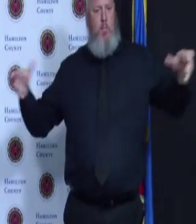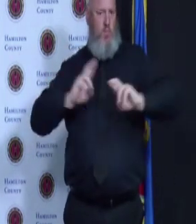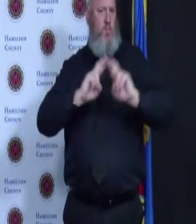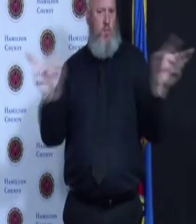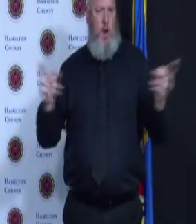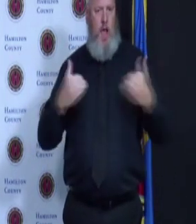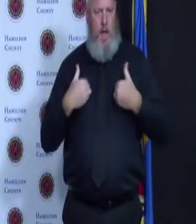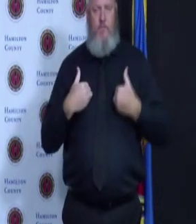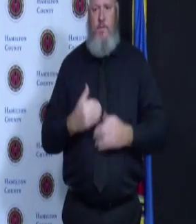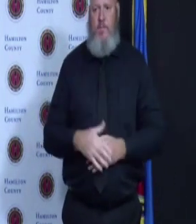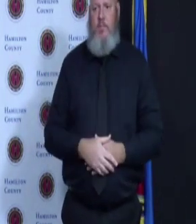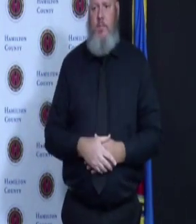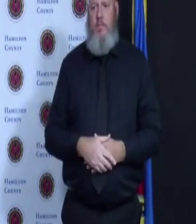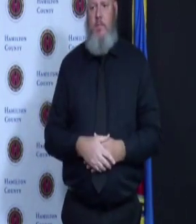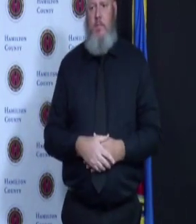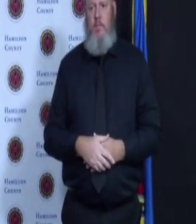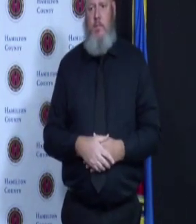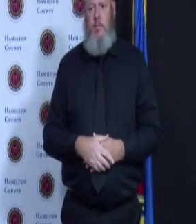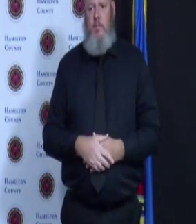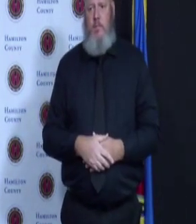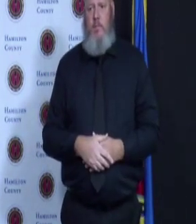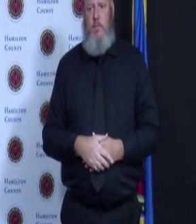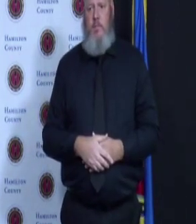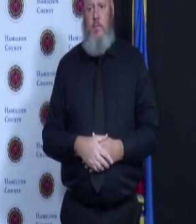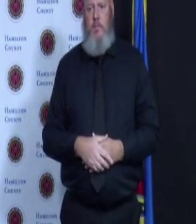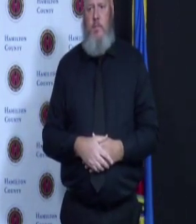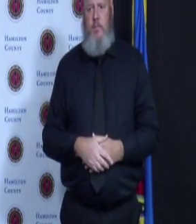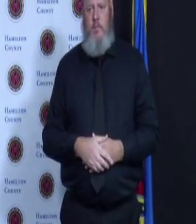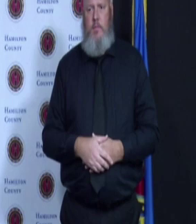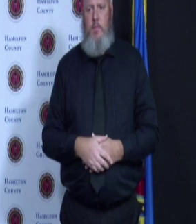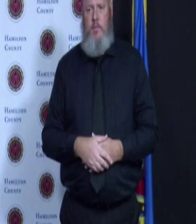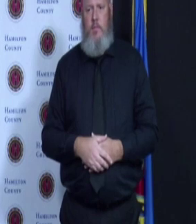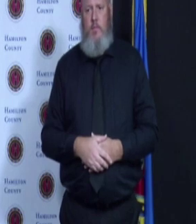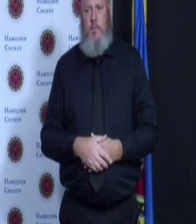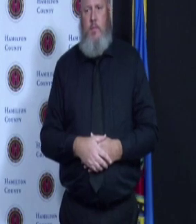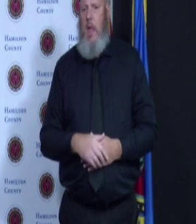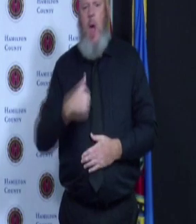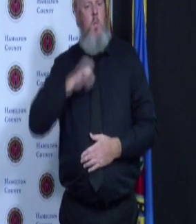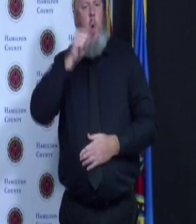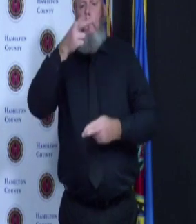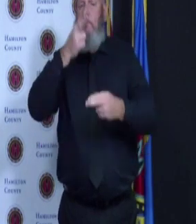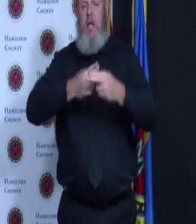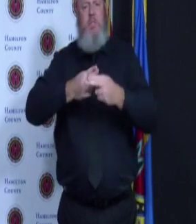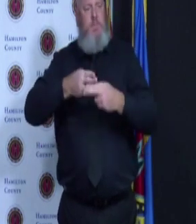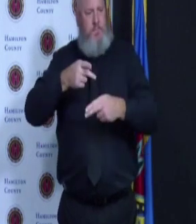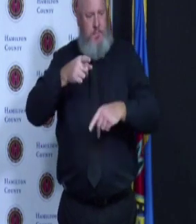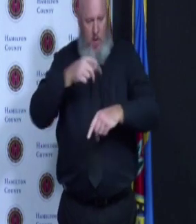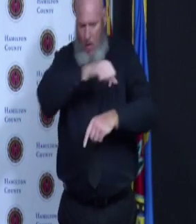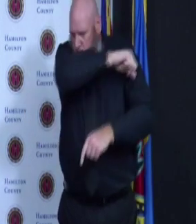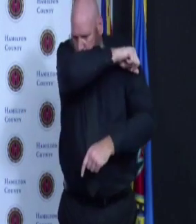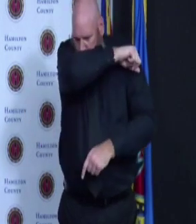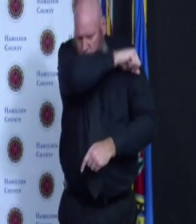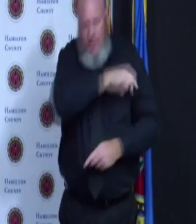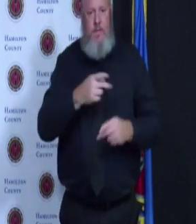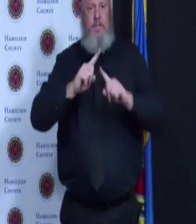tactical plan due to safety and security reasons, the regional plan includes 3 surge